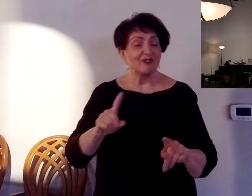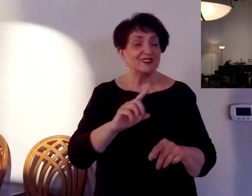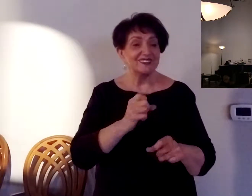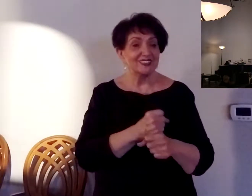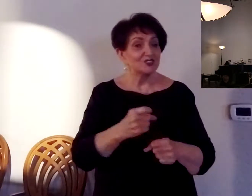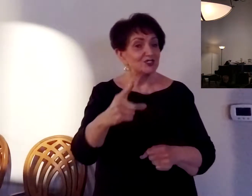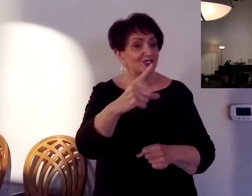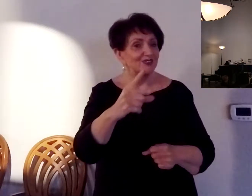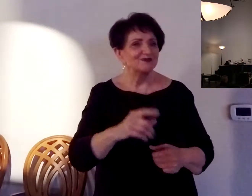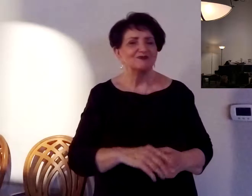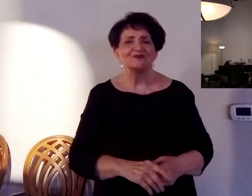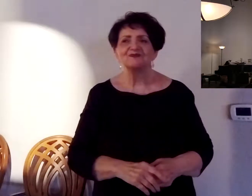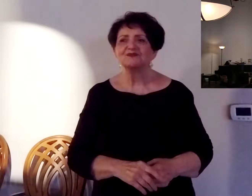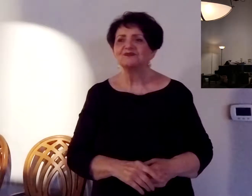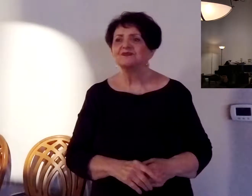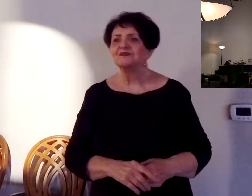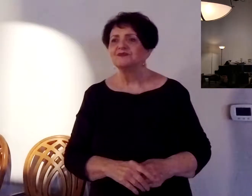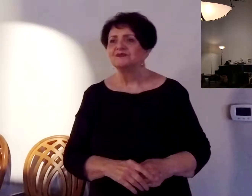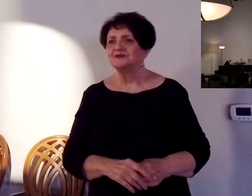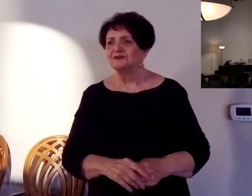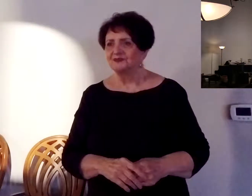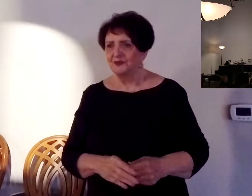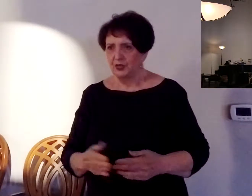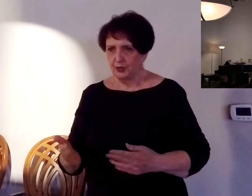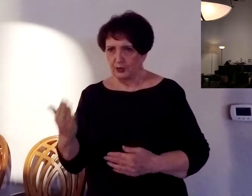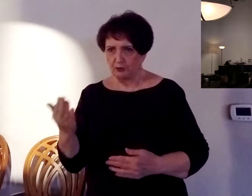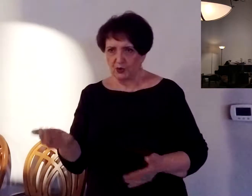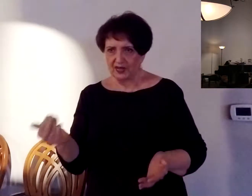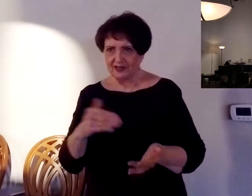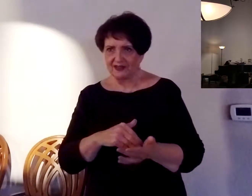now, that's what it is. Good morning again.